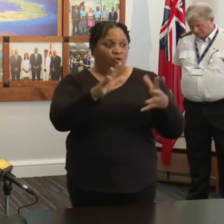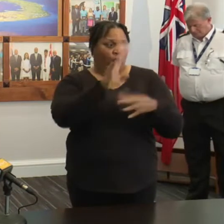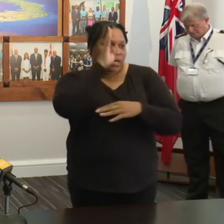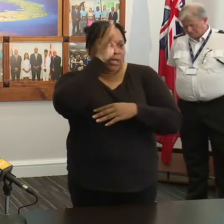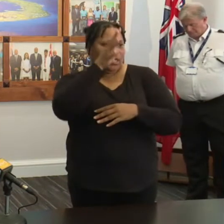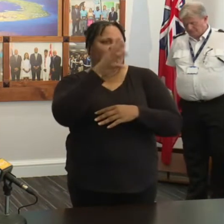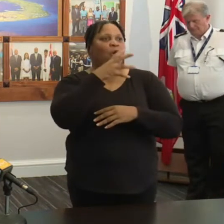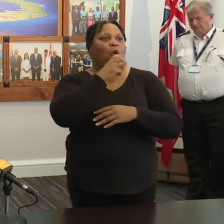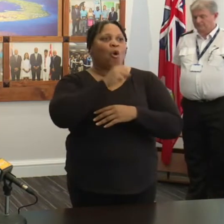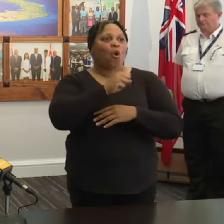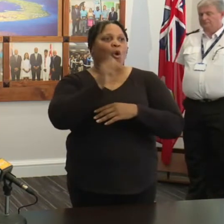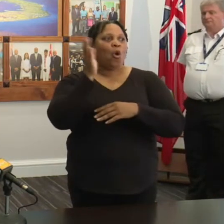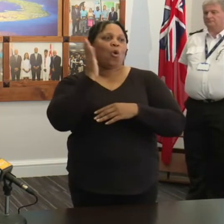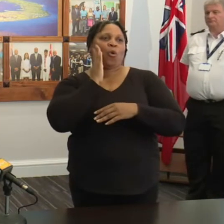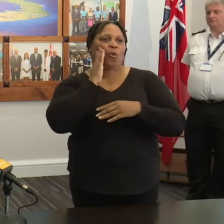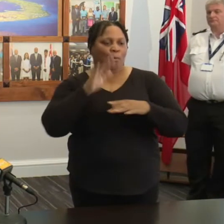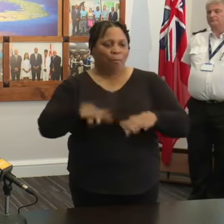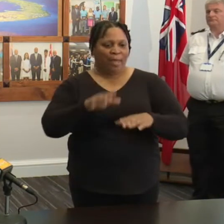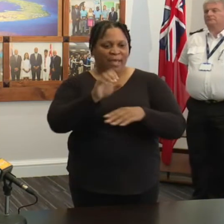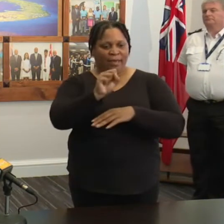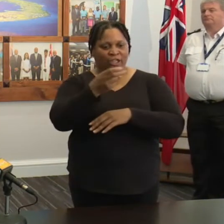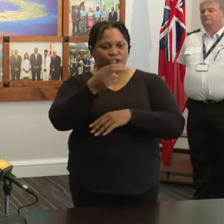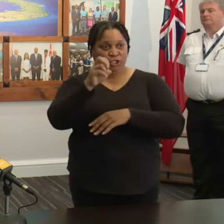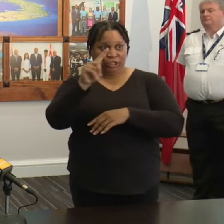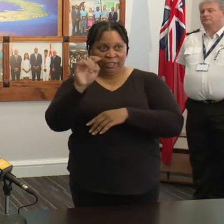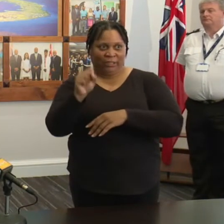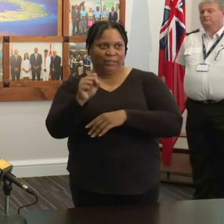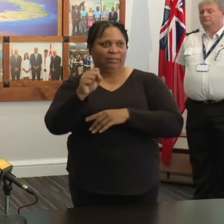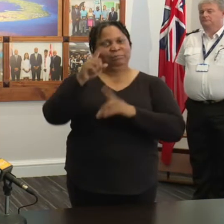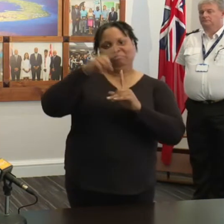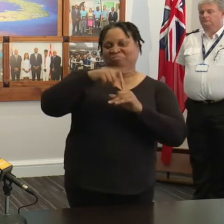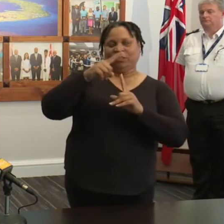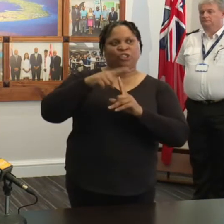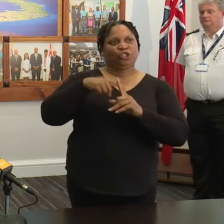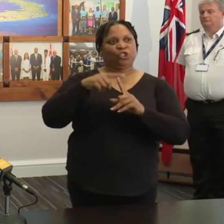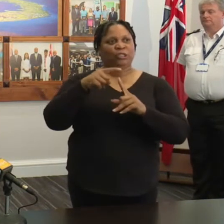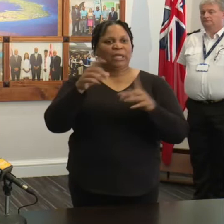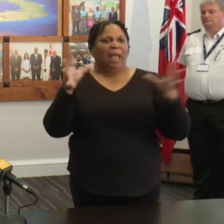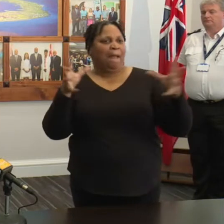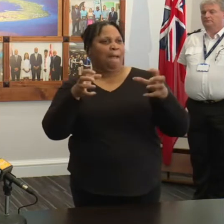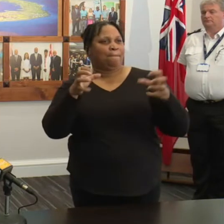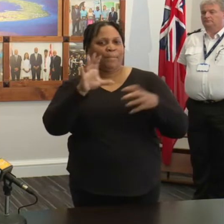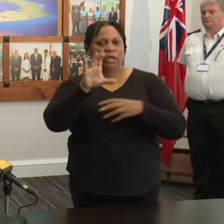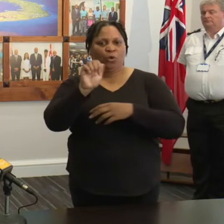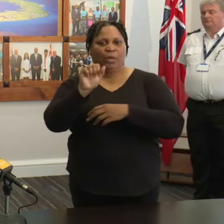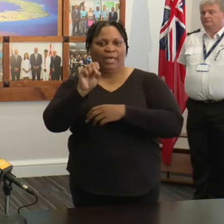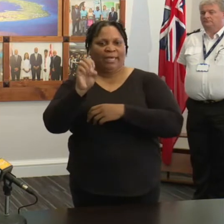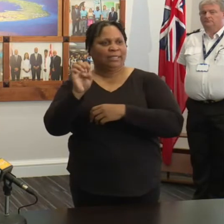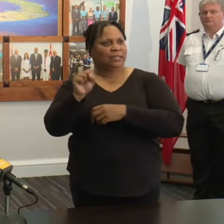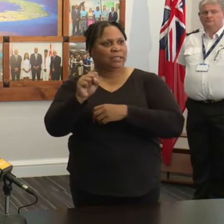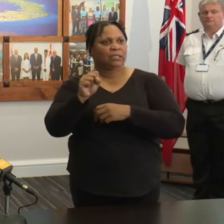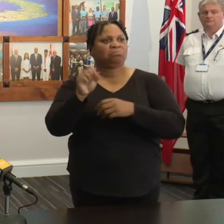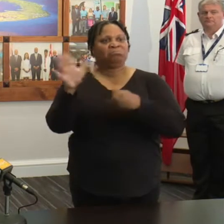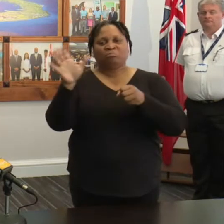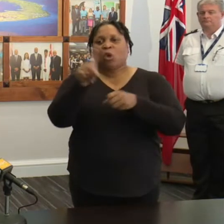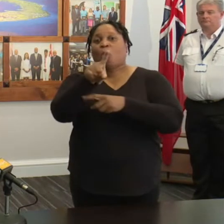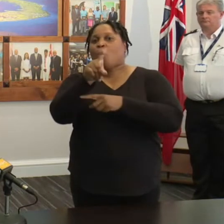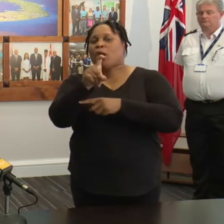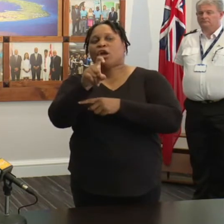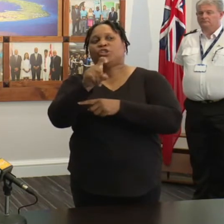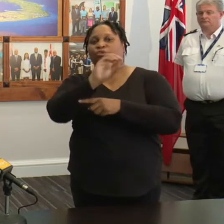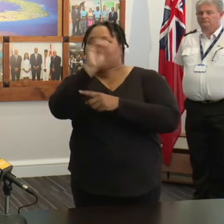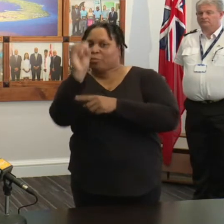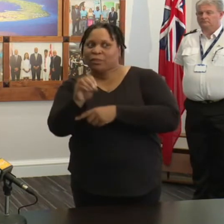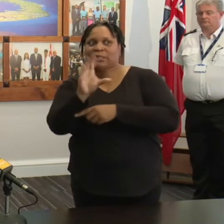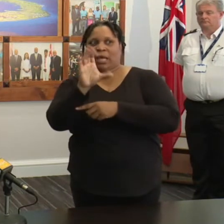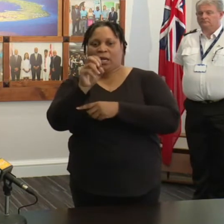such as old bed sheets, pillowcases, and t-shirts, as long as they are 100% cotton. They've also circulated a